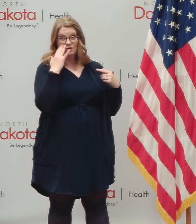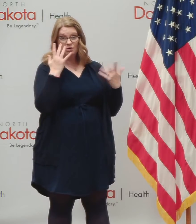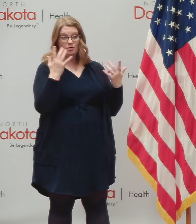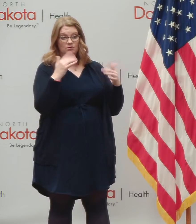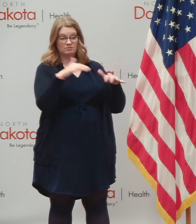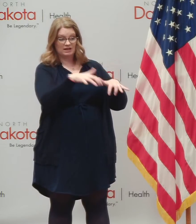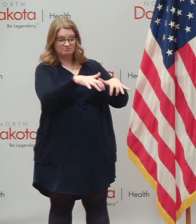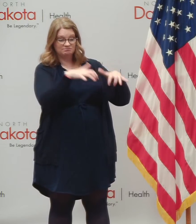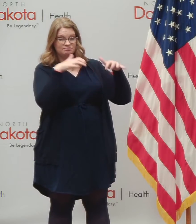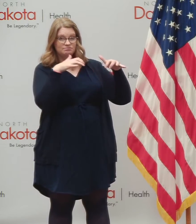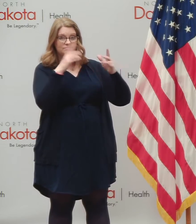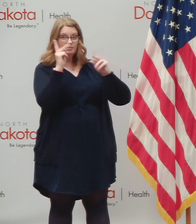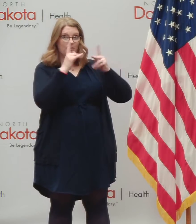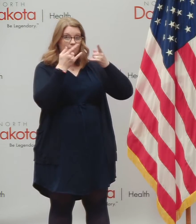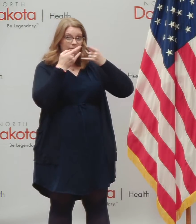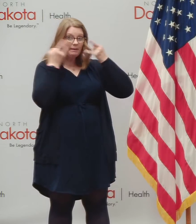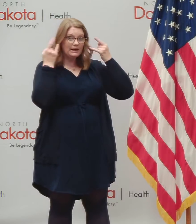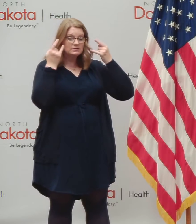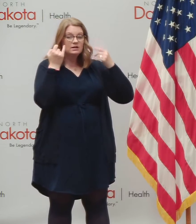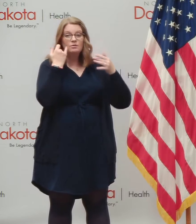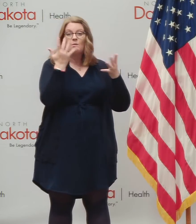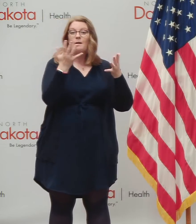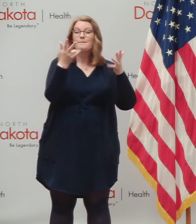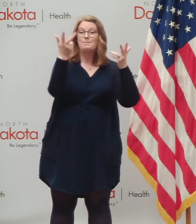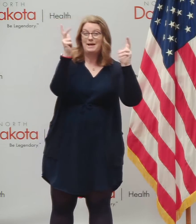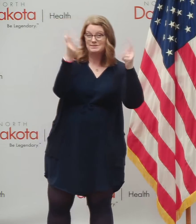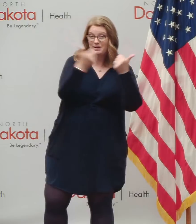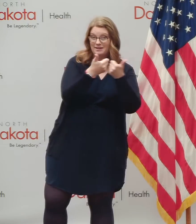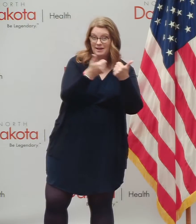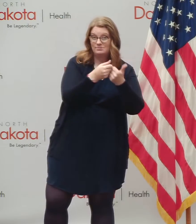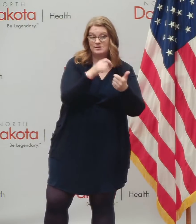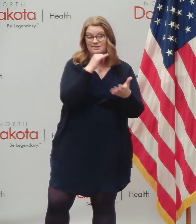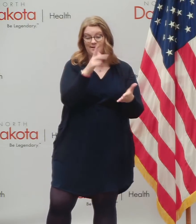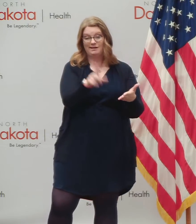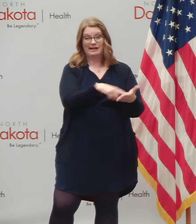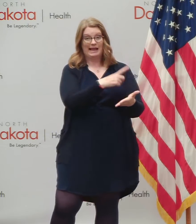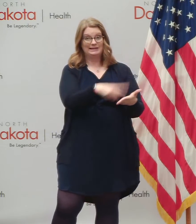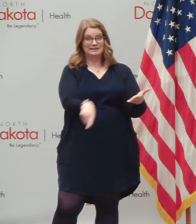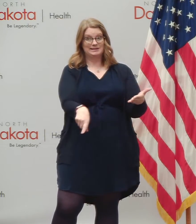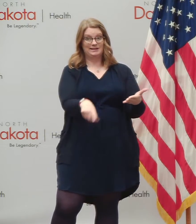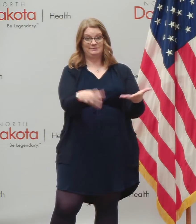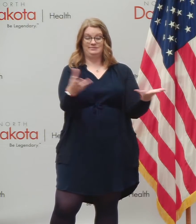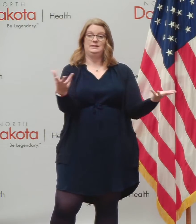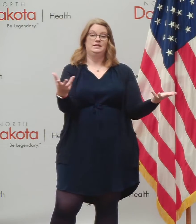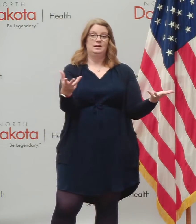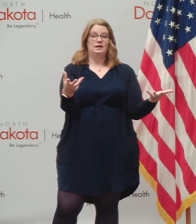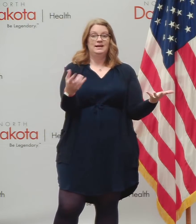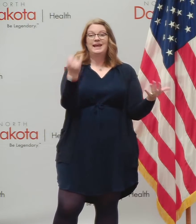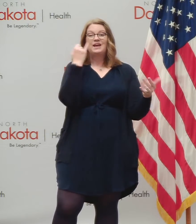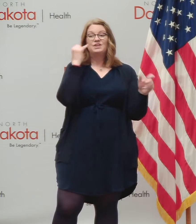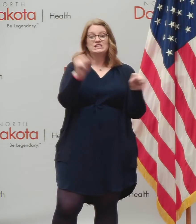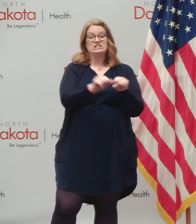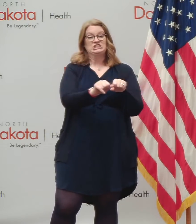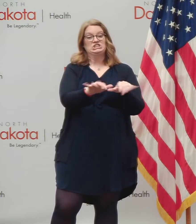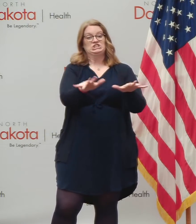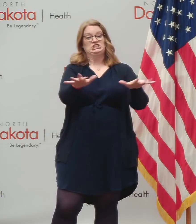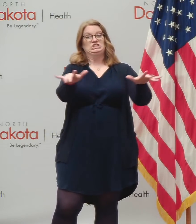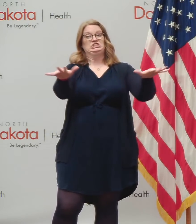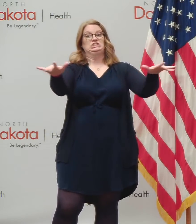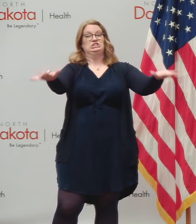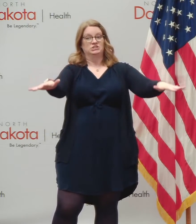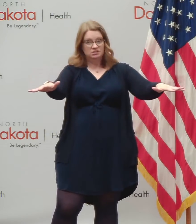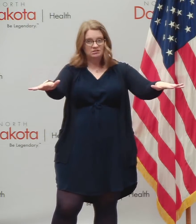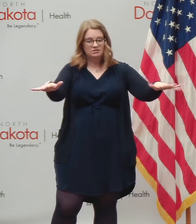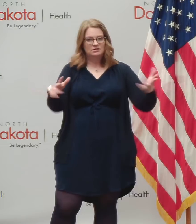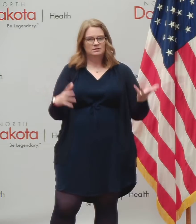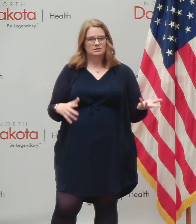wearing masks, but if we're going to have basketball games this winter and not canceling, I mean, if this thing keeps going at the rates it's going around the country,